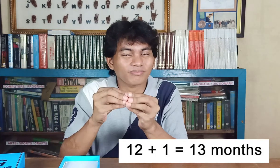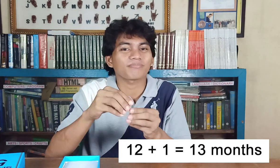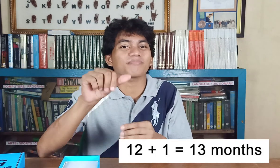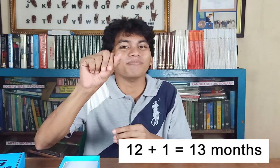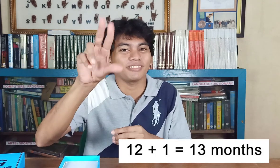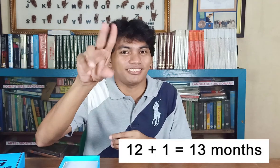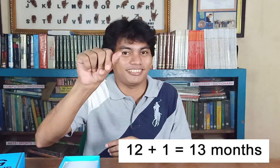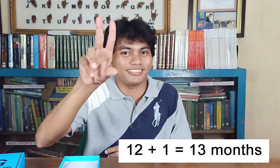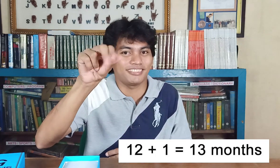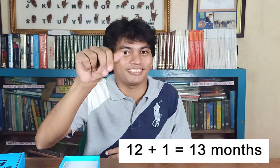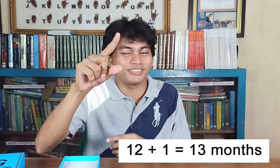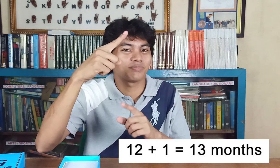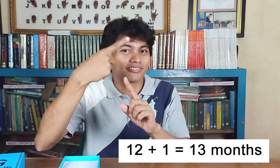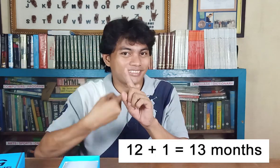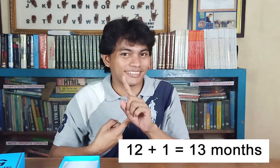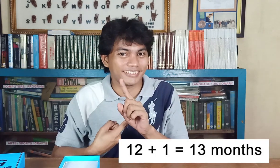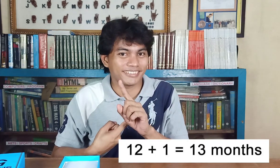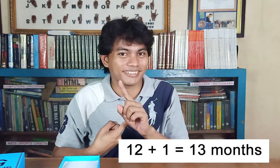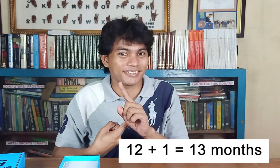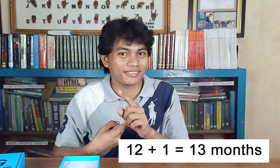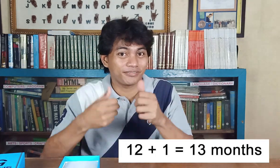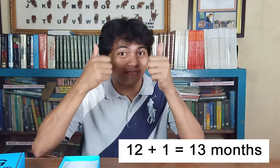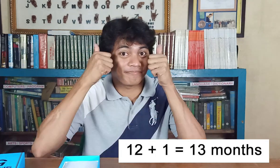months. Got that?